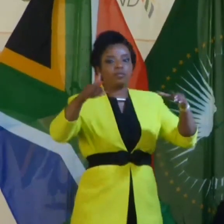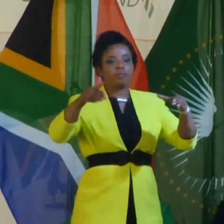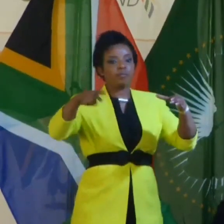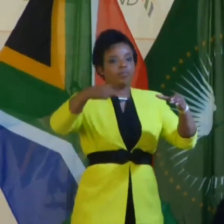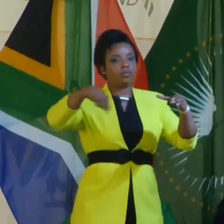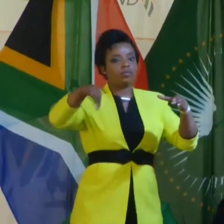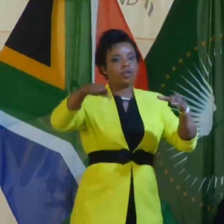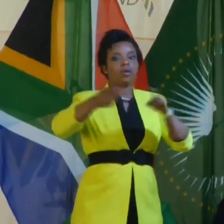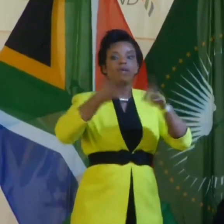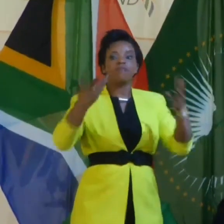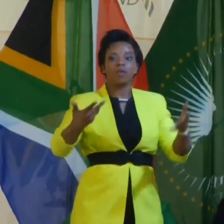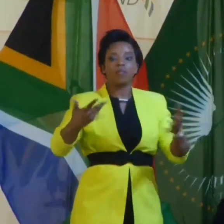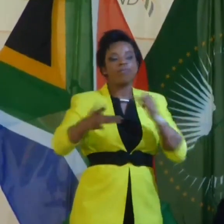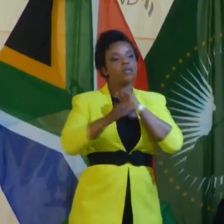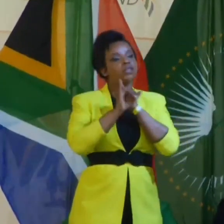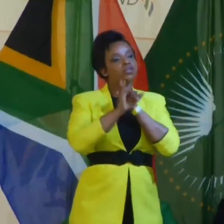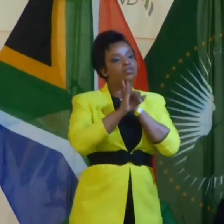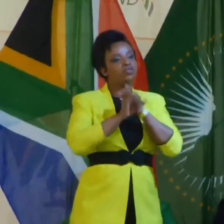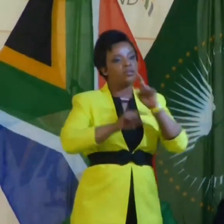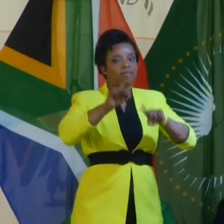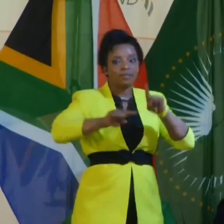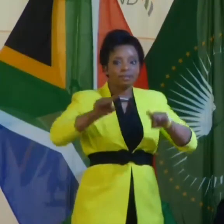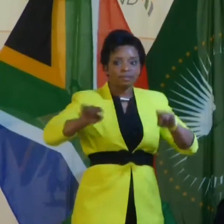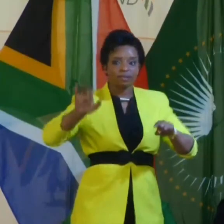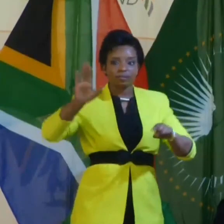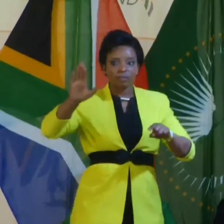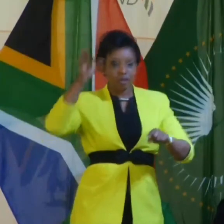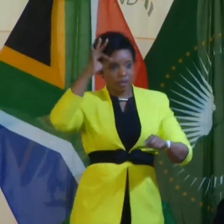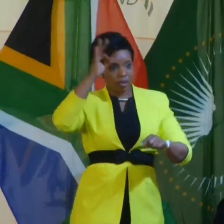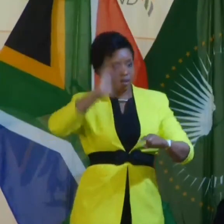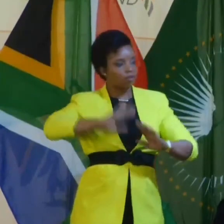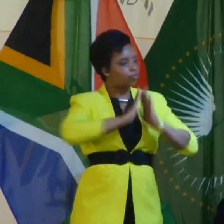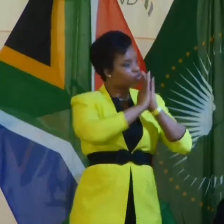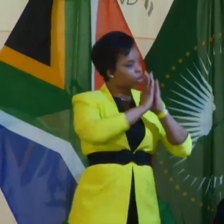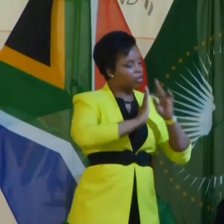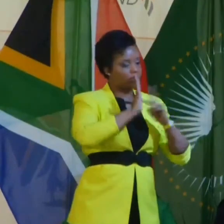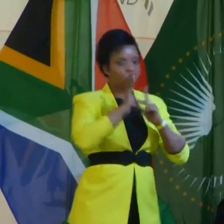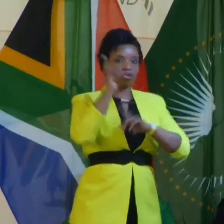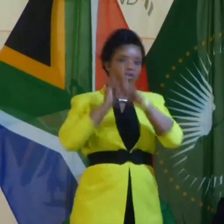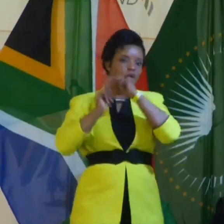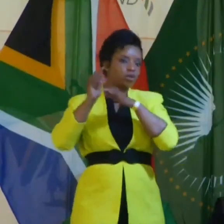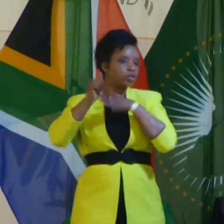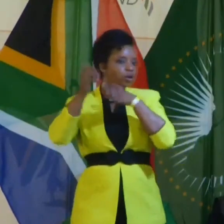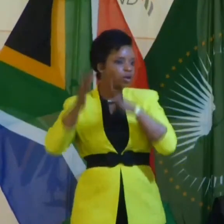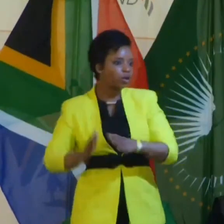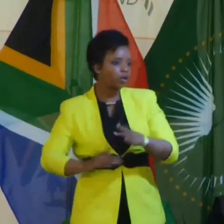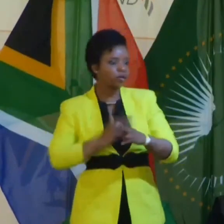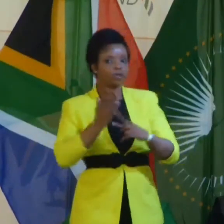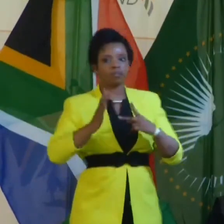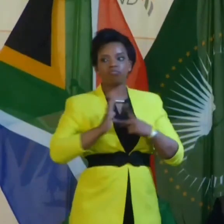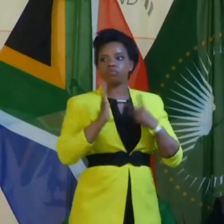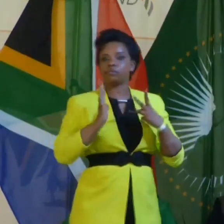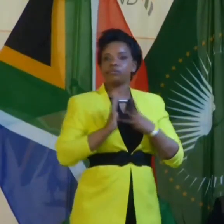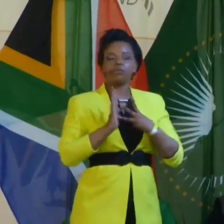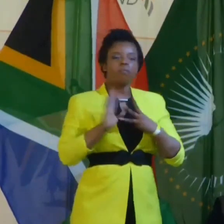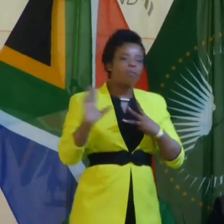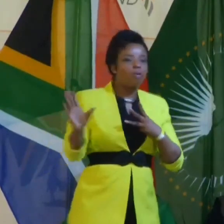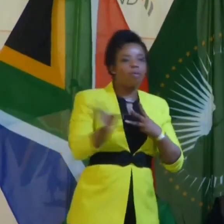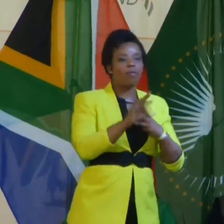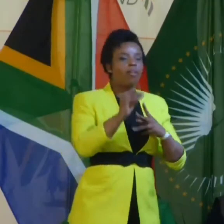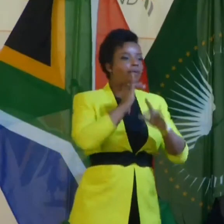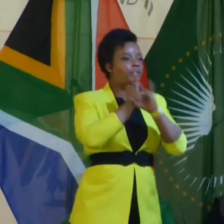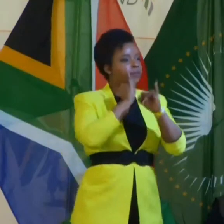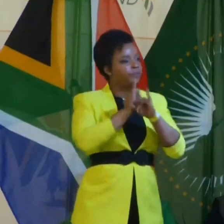all various institutions of government, the church, traditional leaders, and all those institutions that